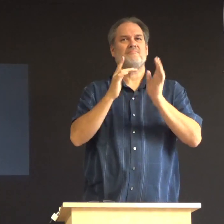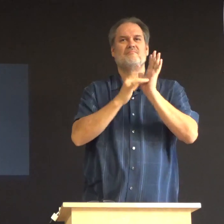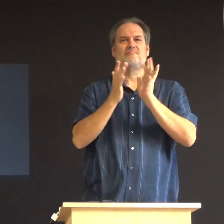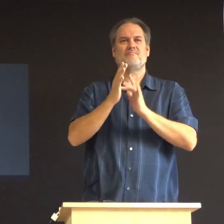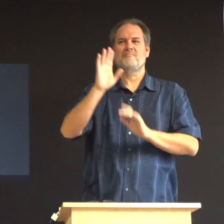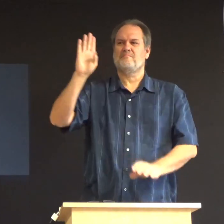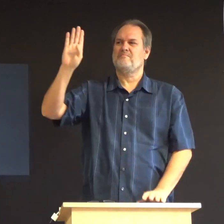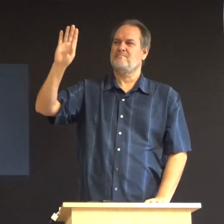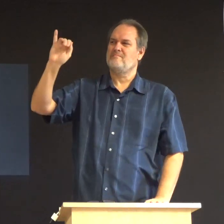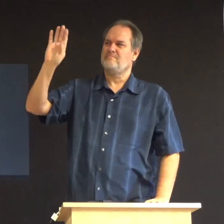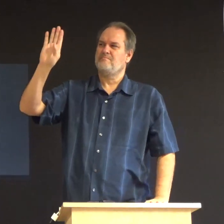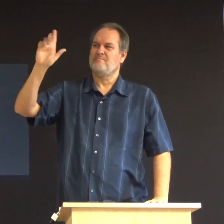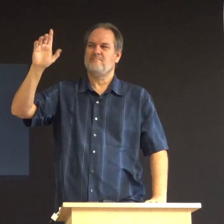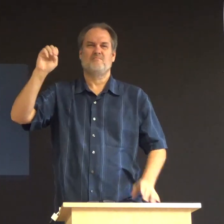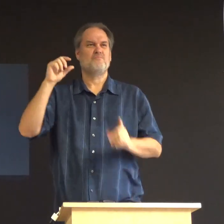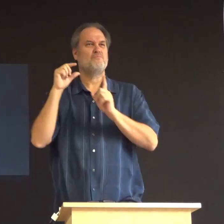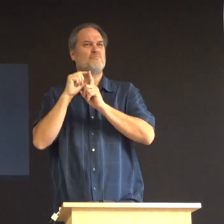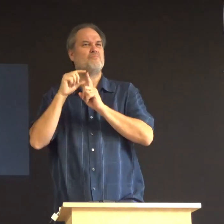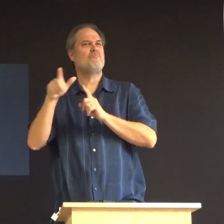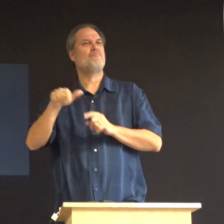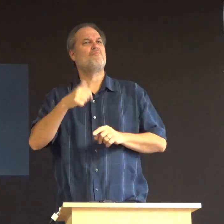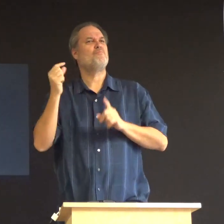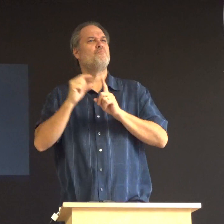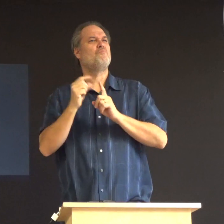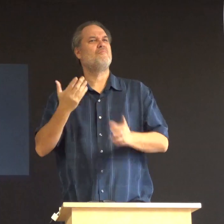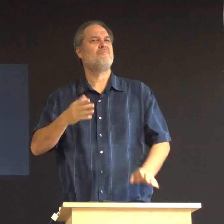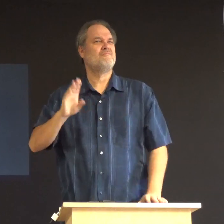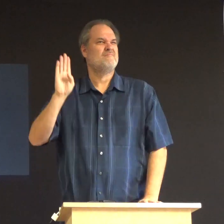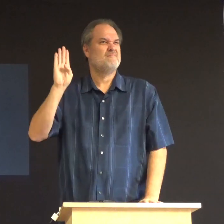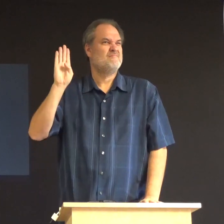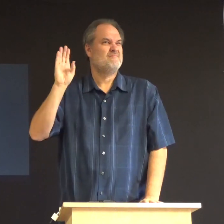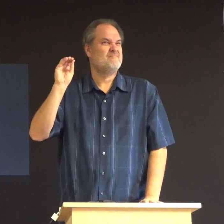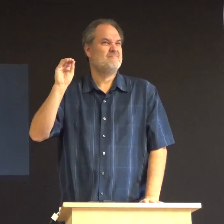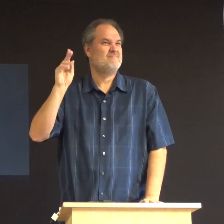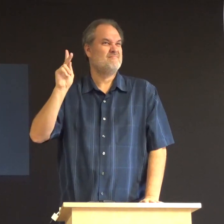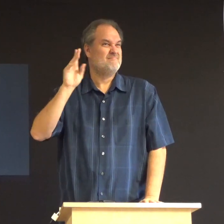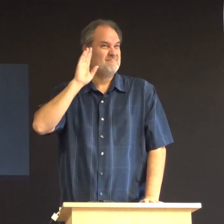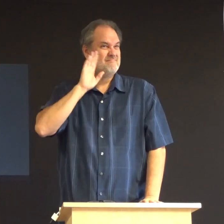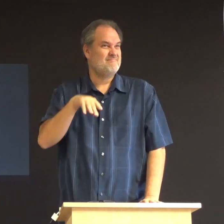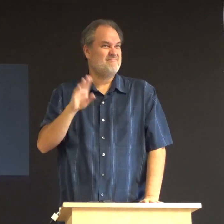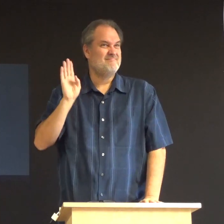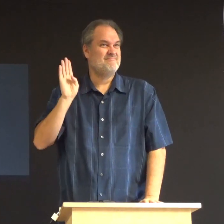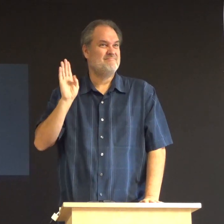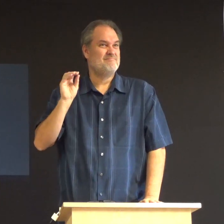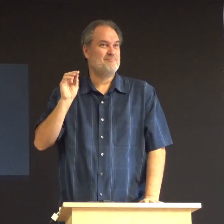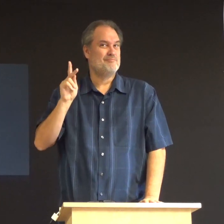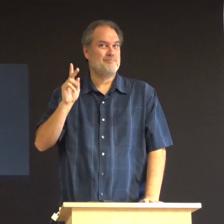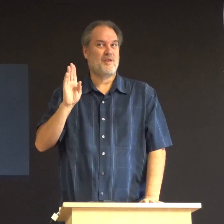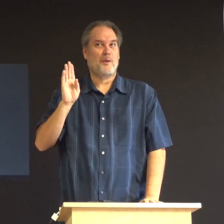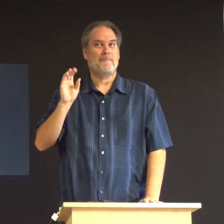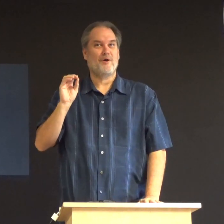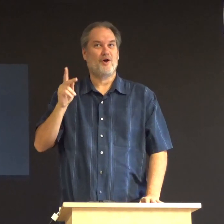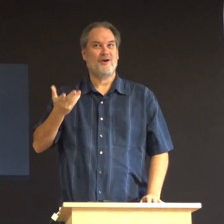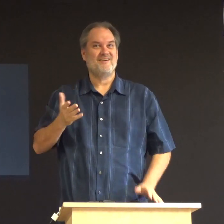yes. But what does the word Bible really mean? Book, it just means book.